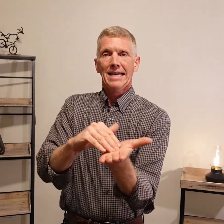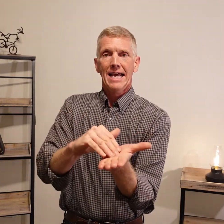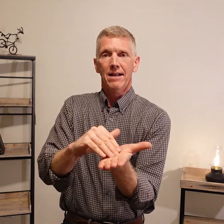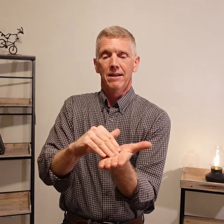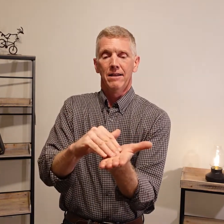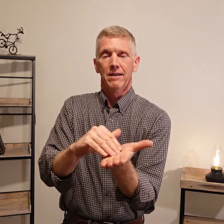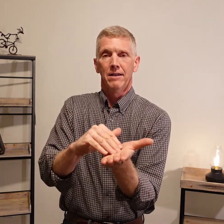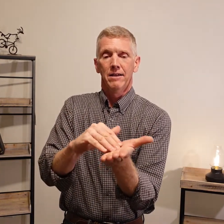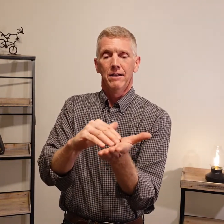Again.